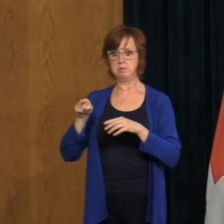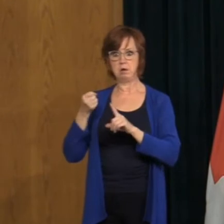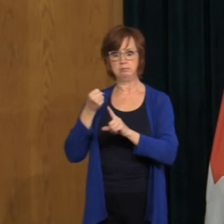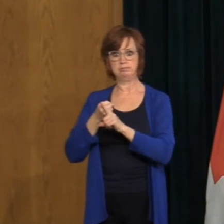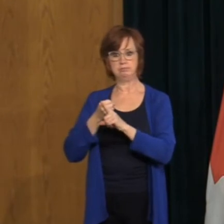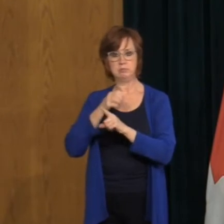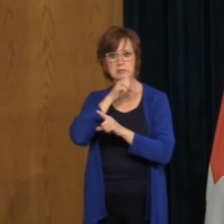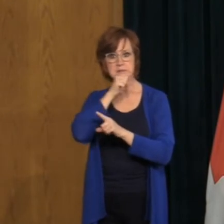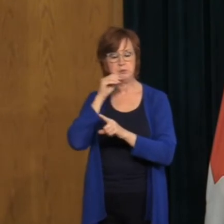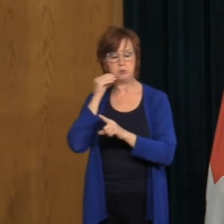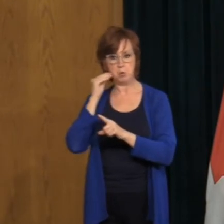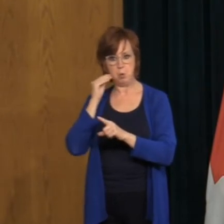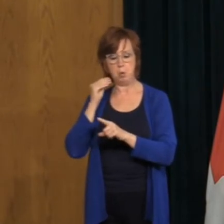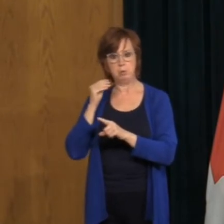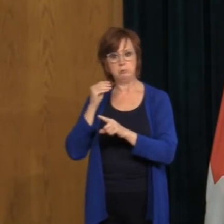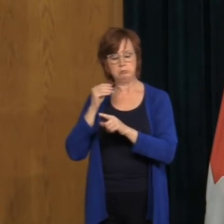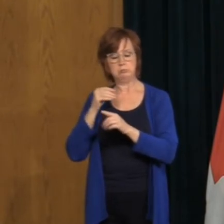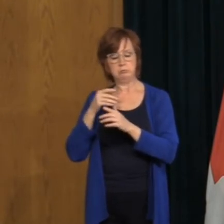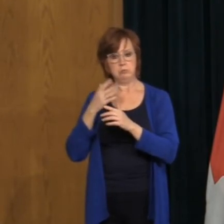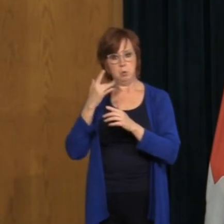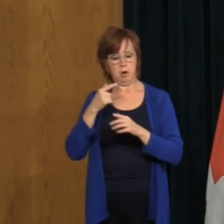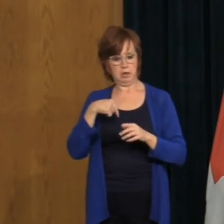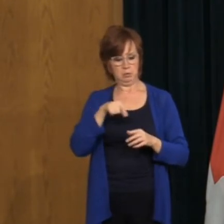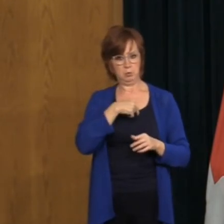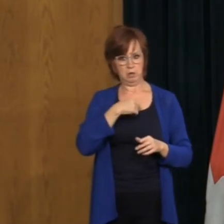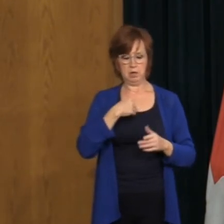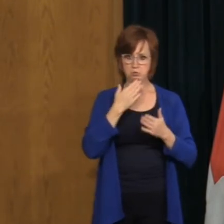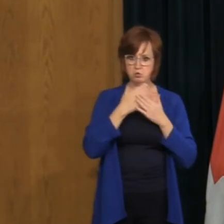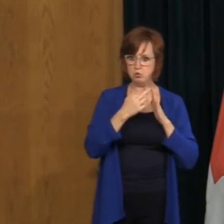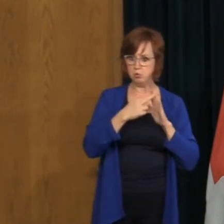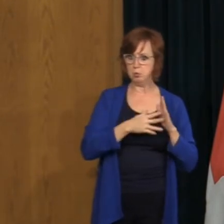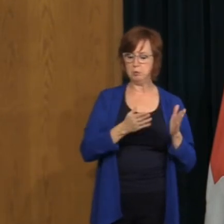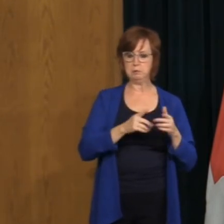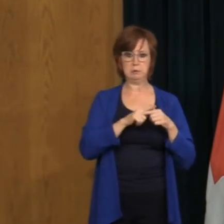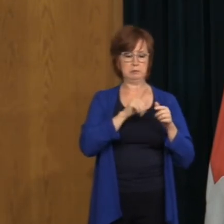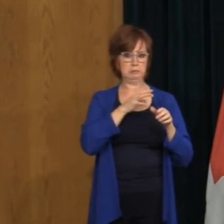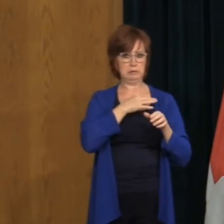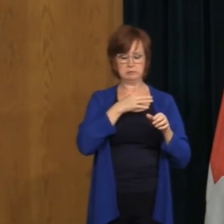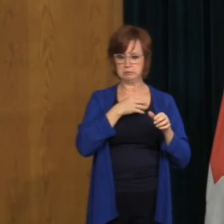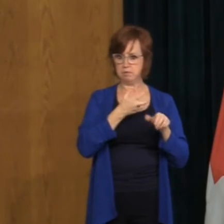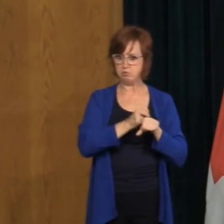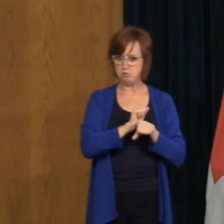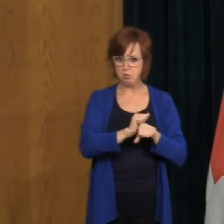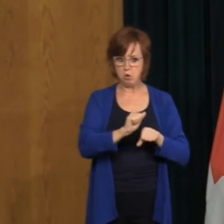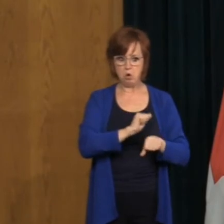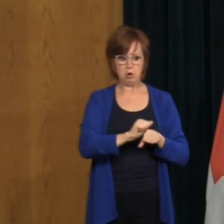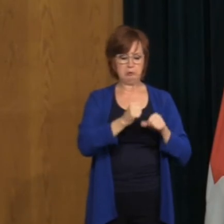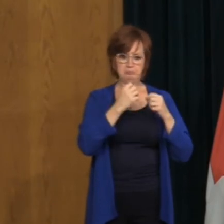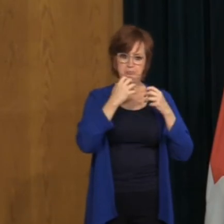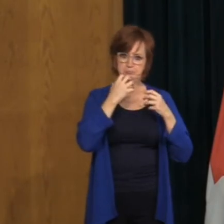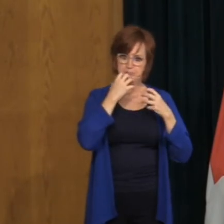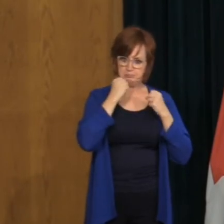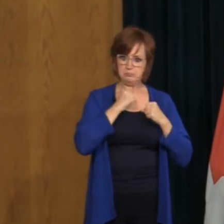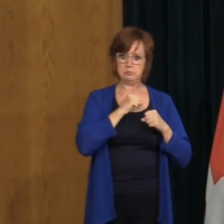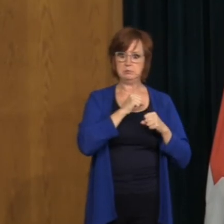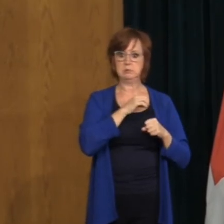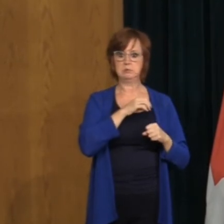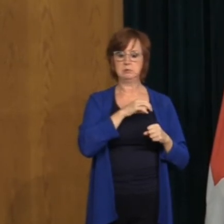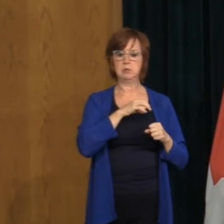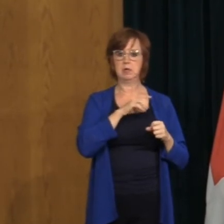the adherence of the staff and the effort and the dedication of the staff that we have in each of our facilities across this province. They are literally